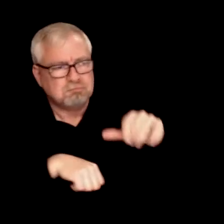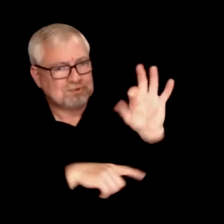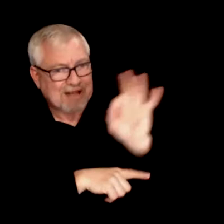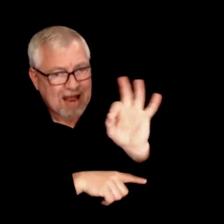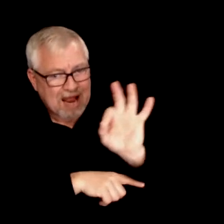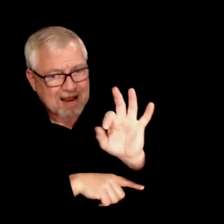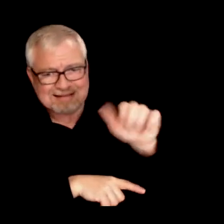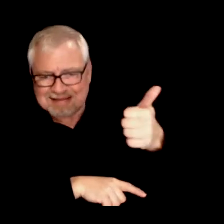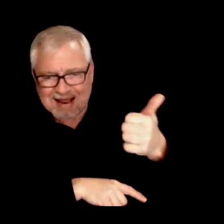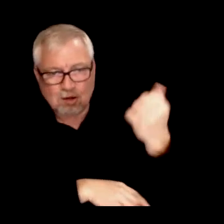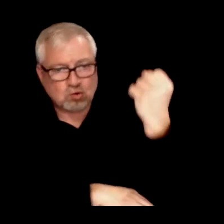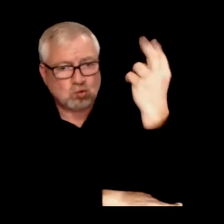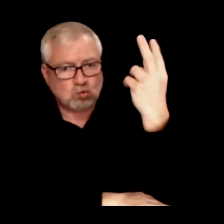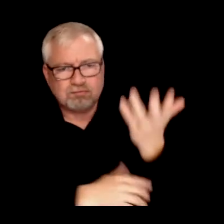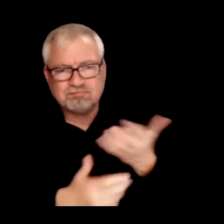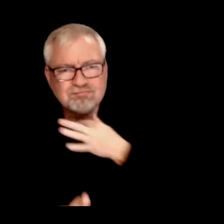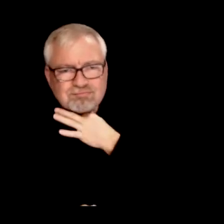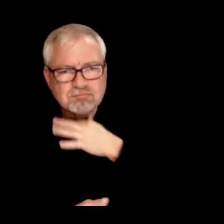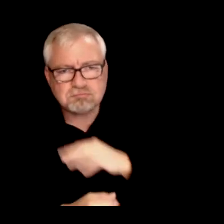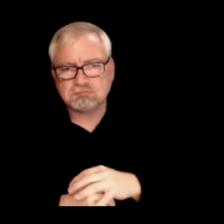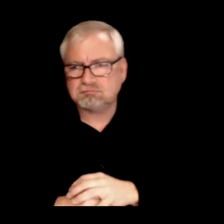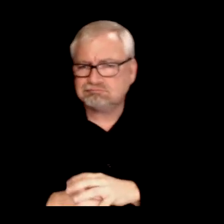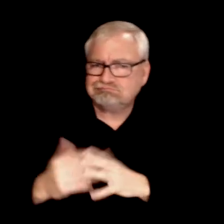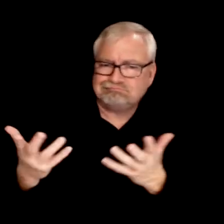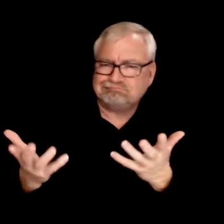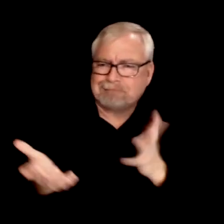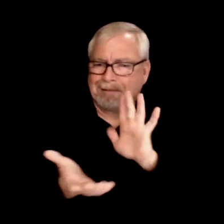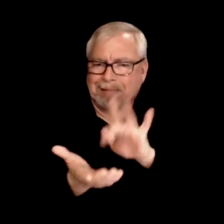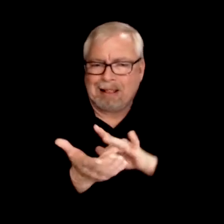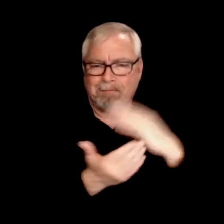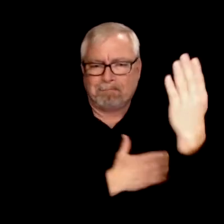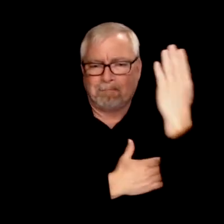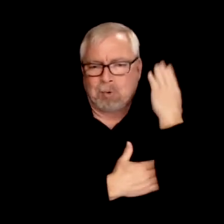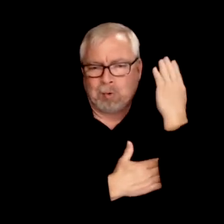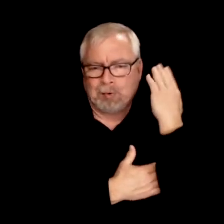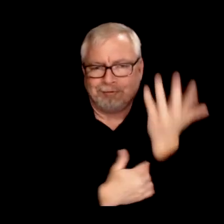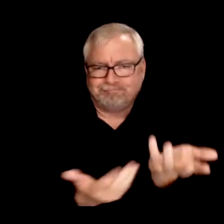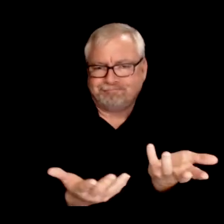mid-morning. Okay. Right, and those are all Pfizer, is that correct?